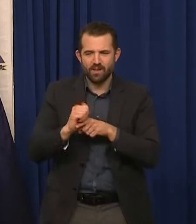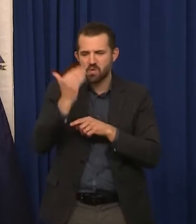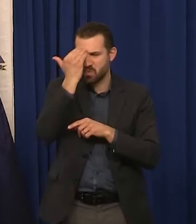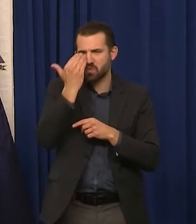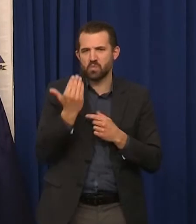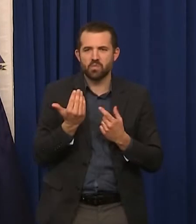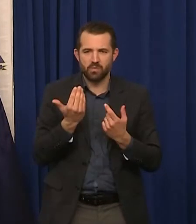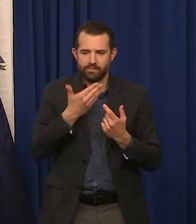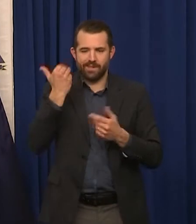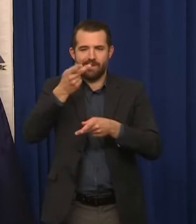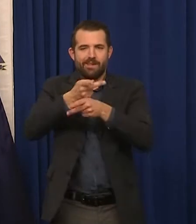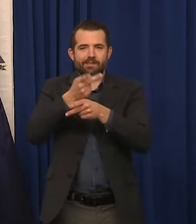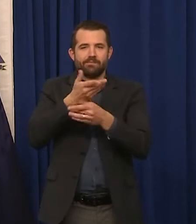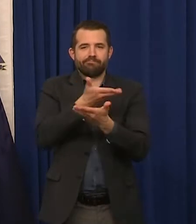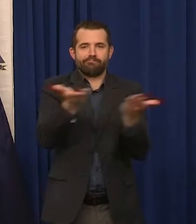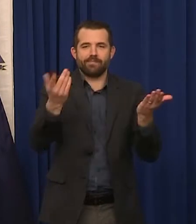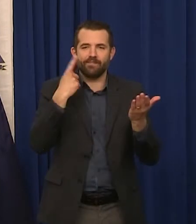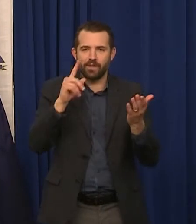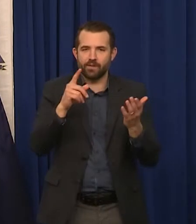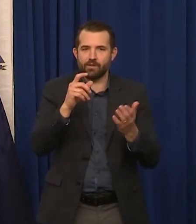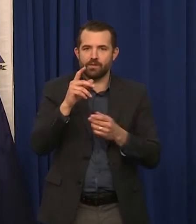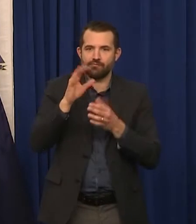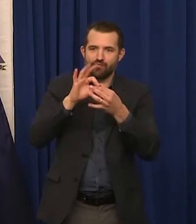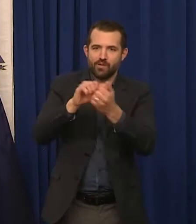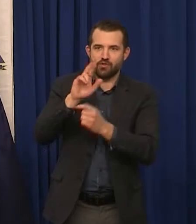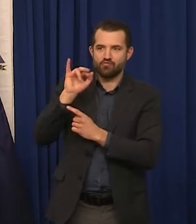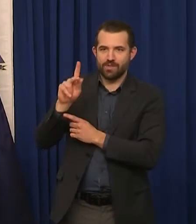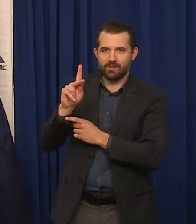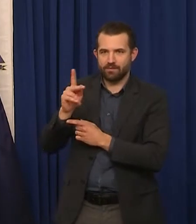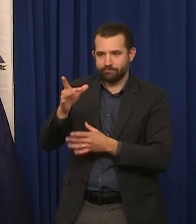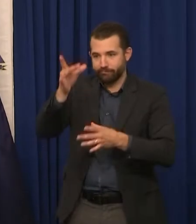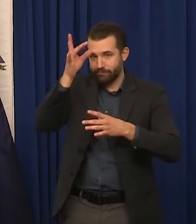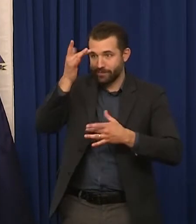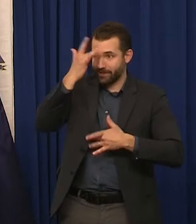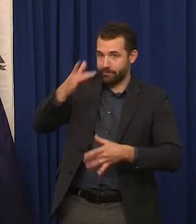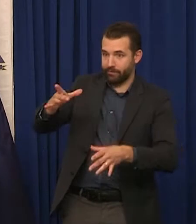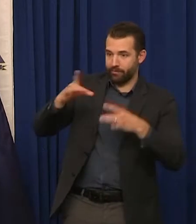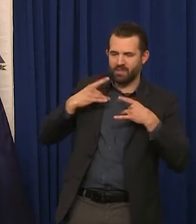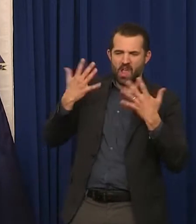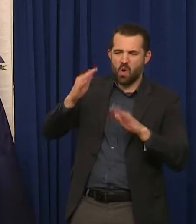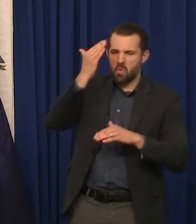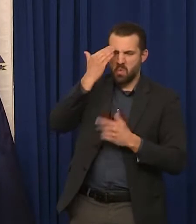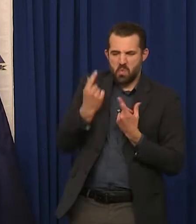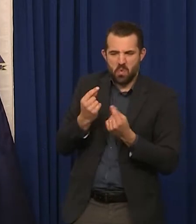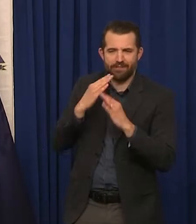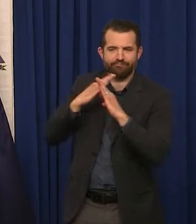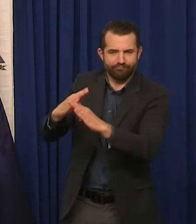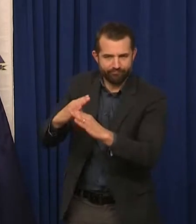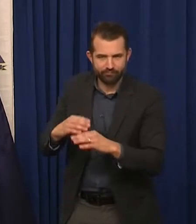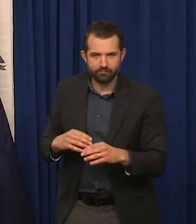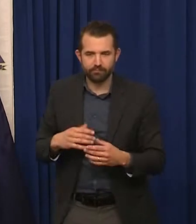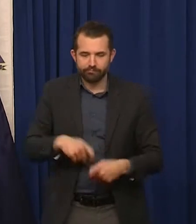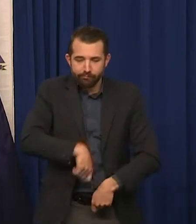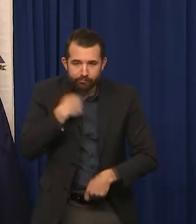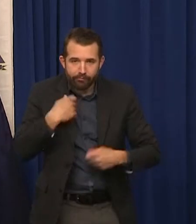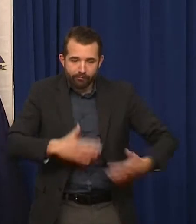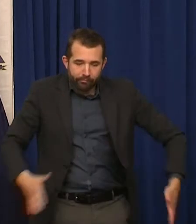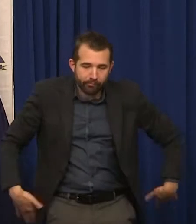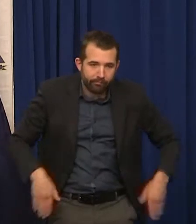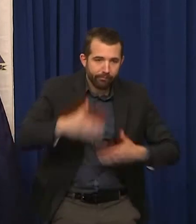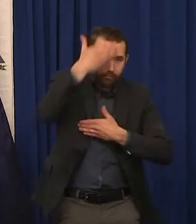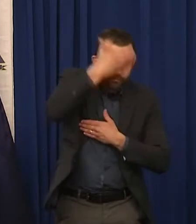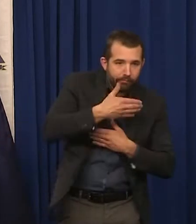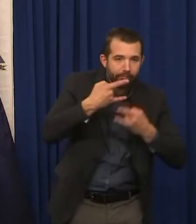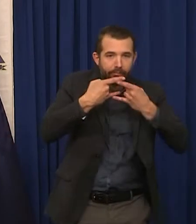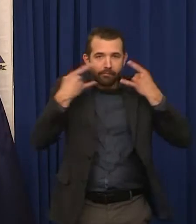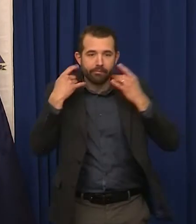manage any potential risk of COVID-19. They've got PPE, they've got the training, and they are